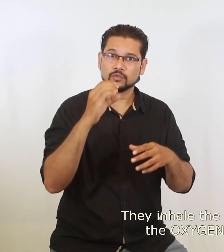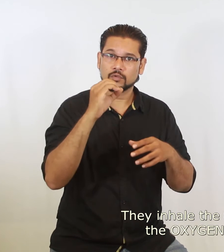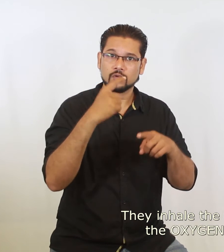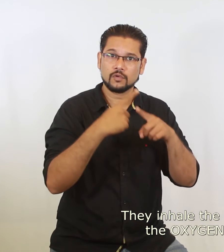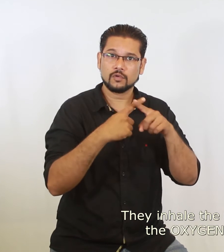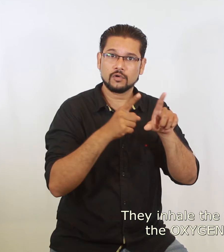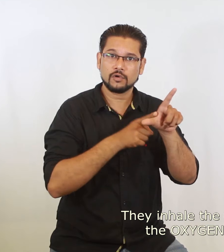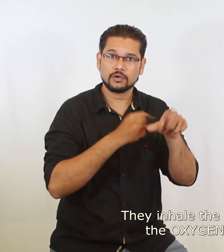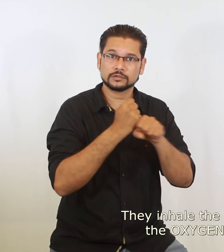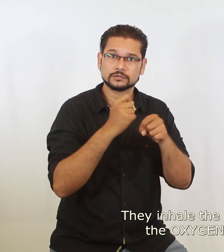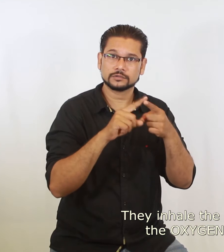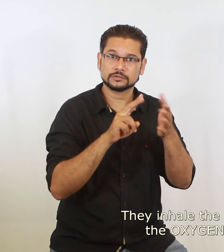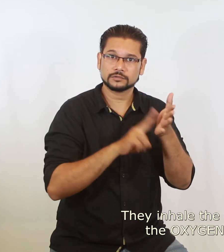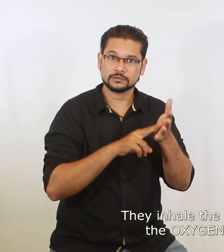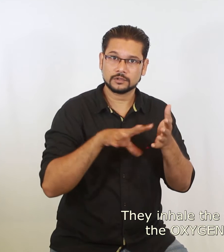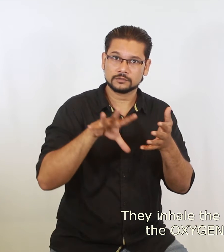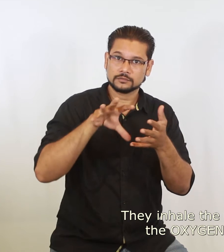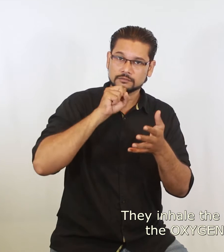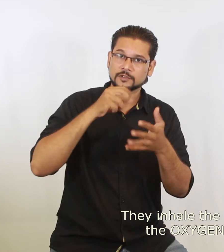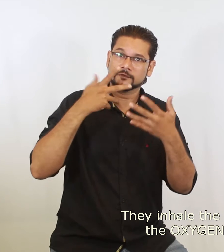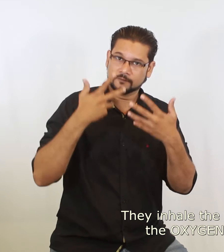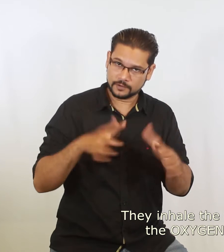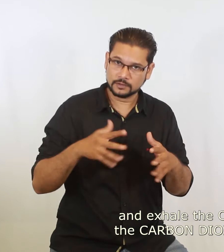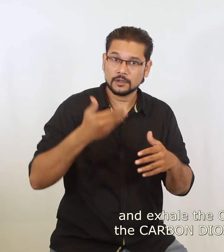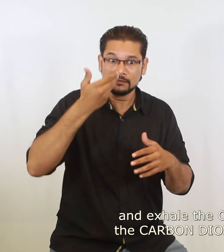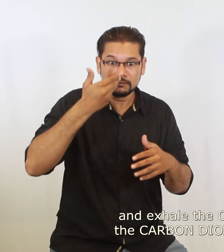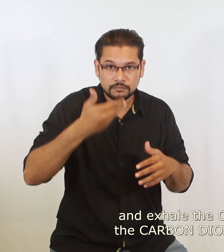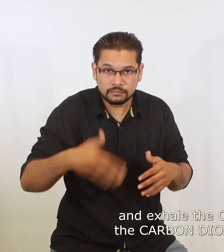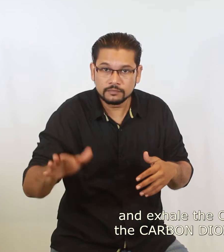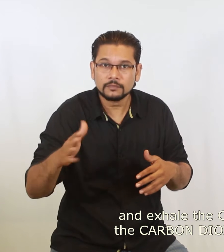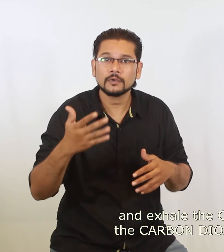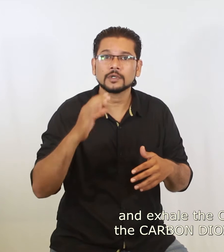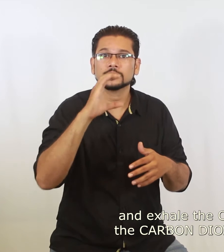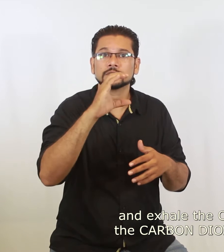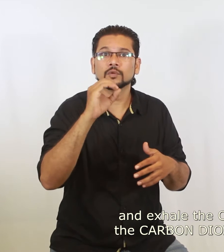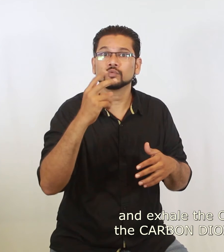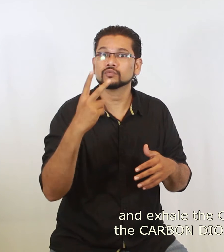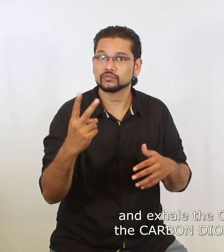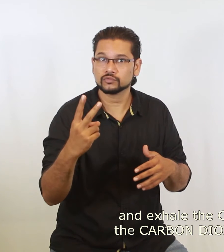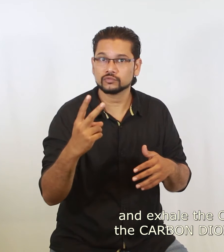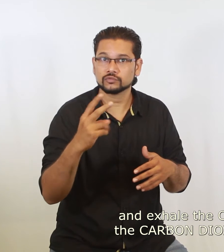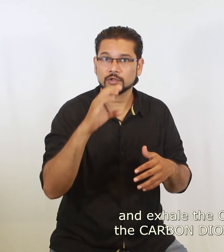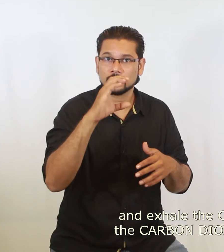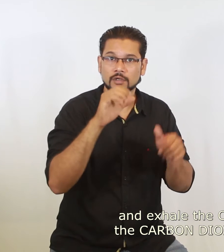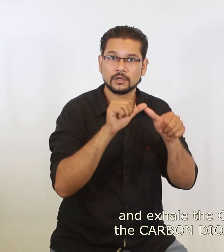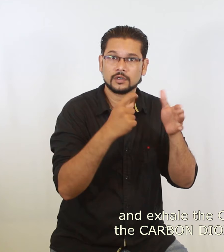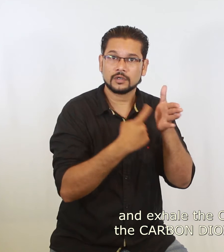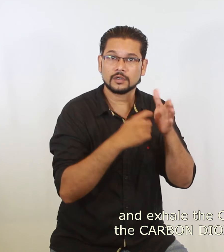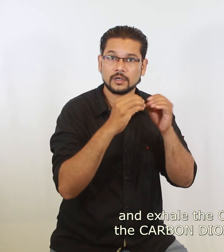They inhale the O2, the oxygen, and exhale the CO2, the carbon